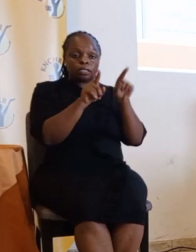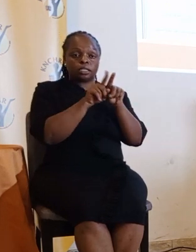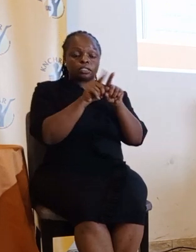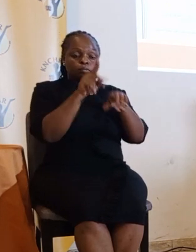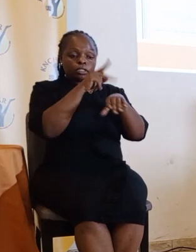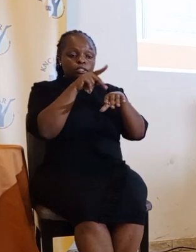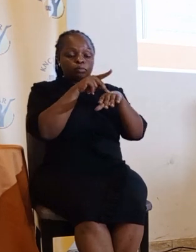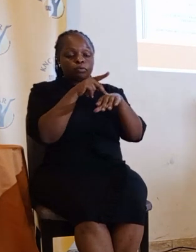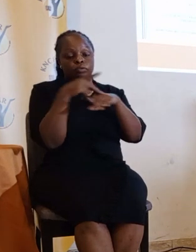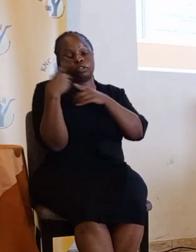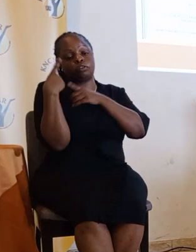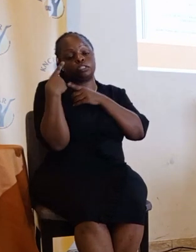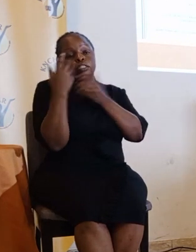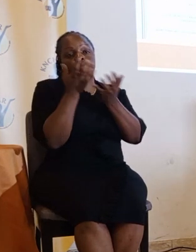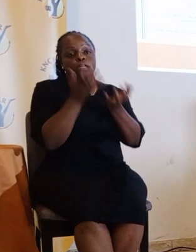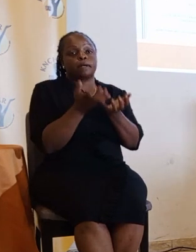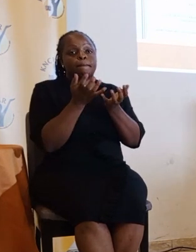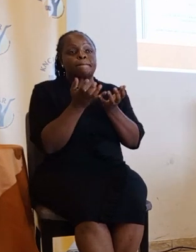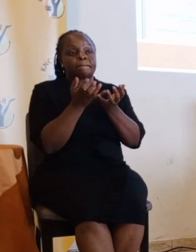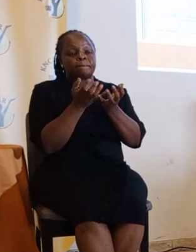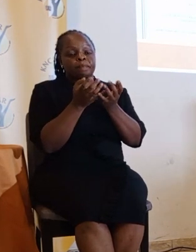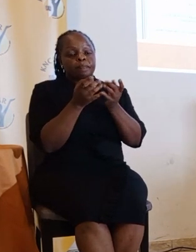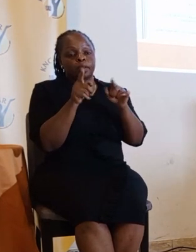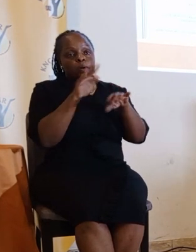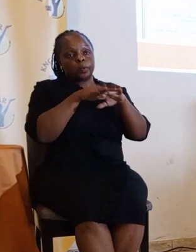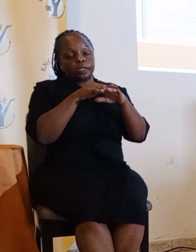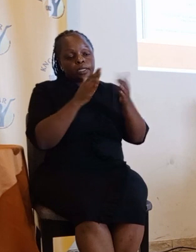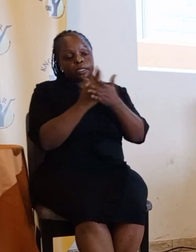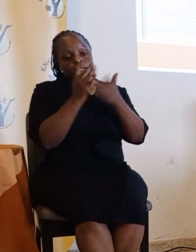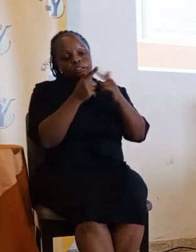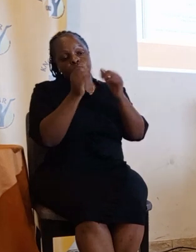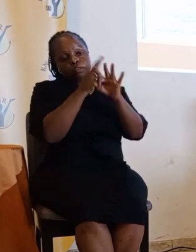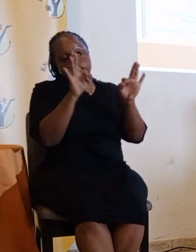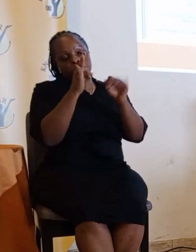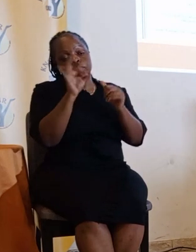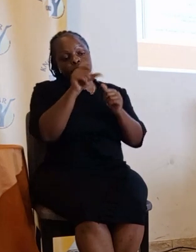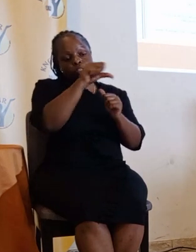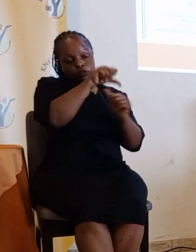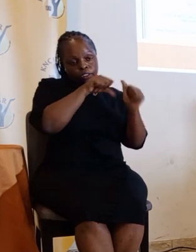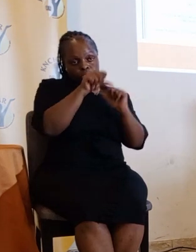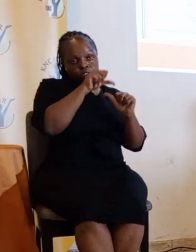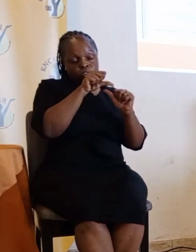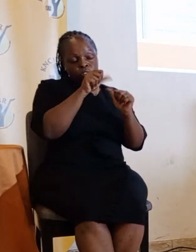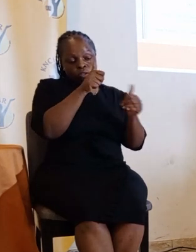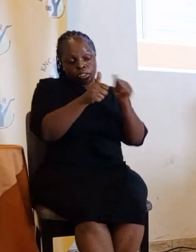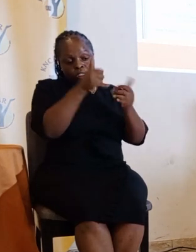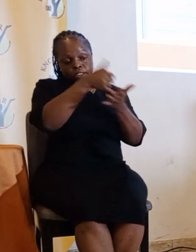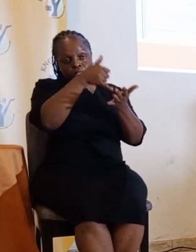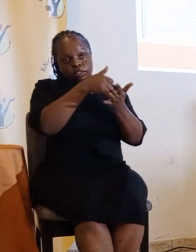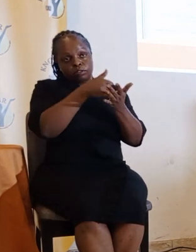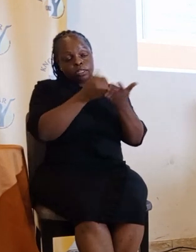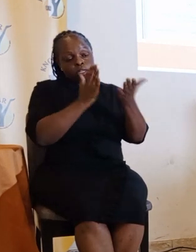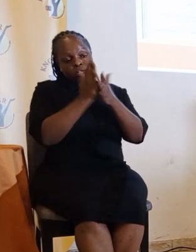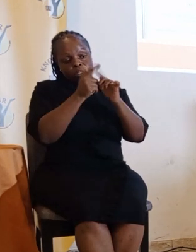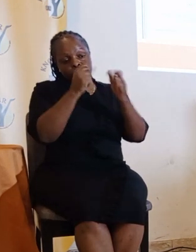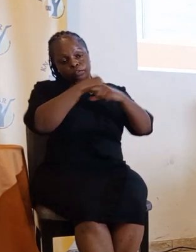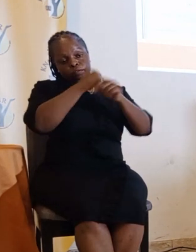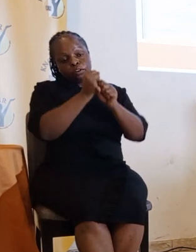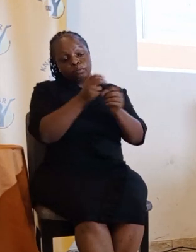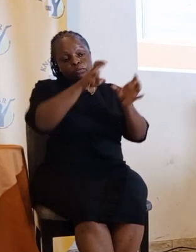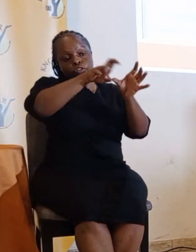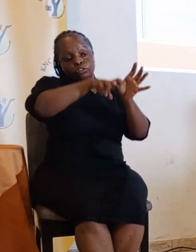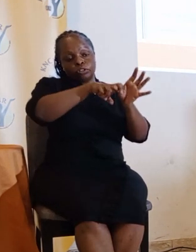duty bearer. On the right to freedom of association, which includes the right to form,